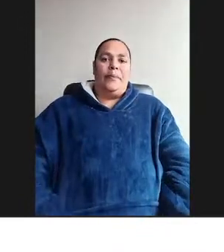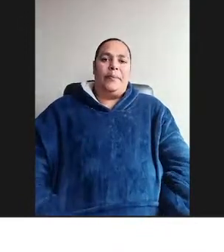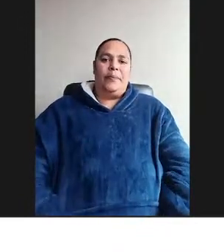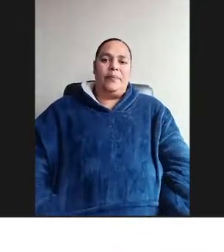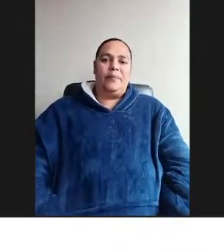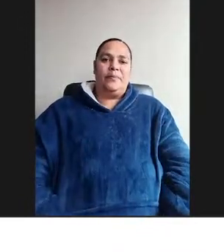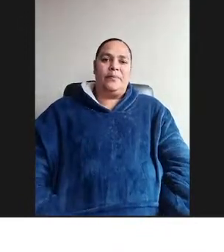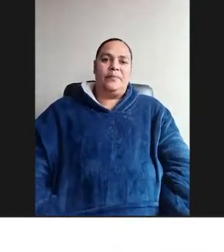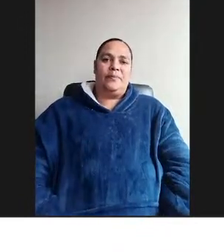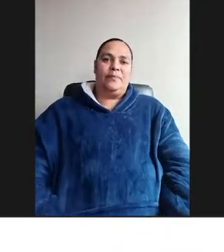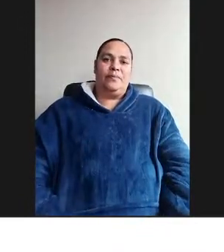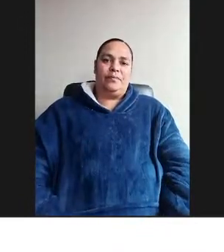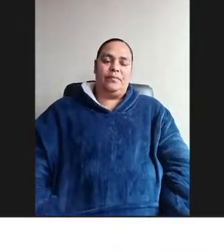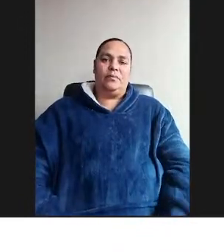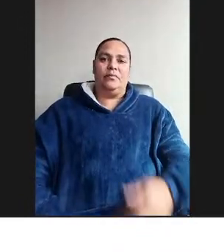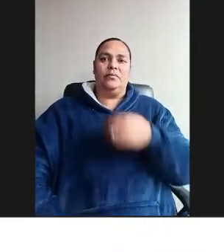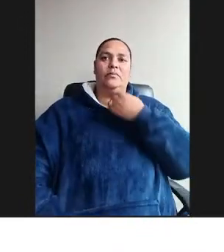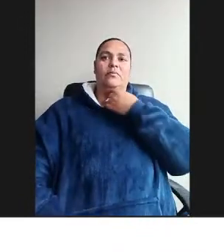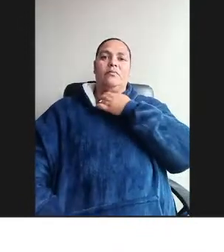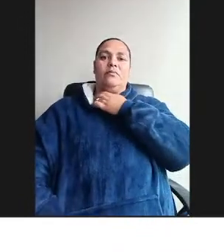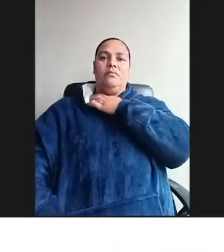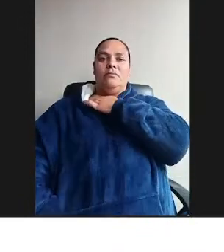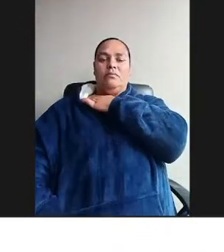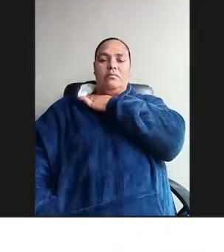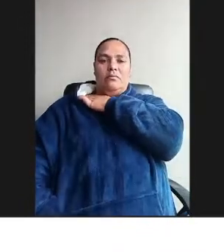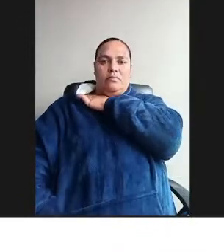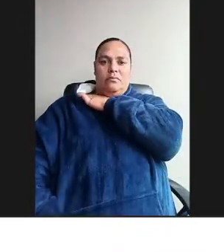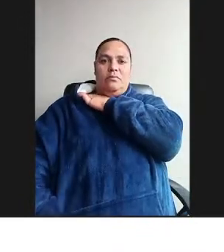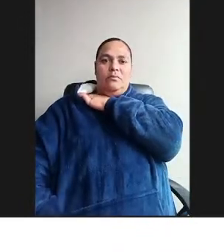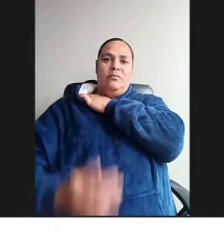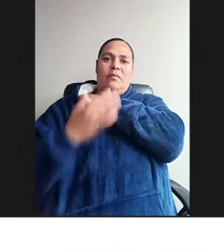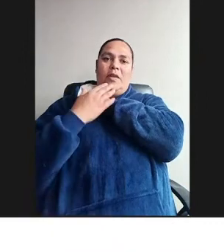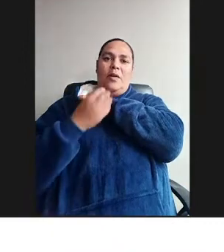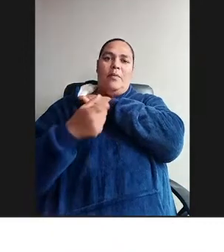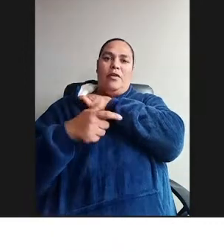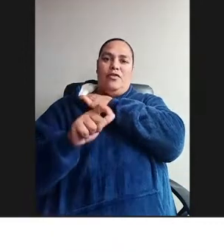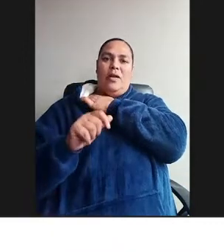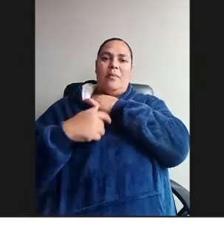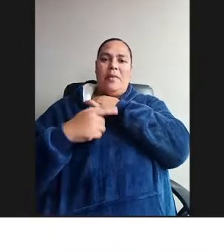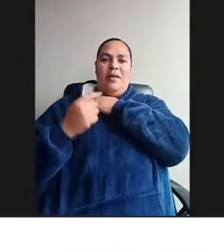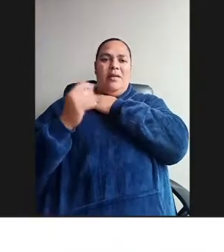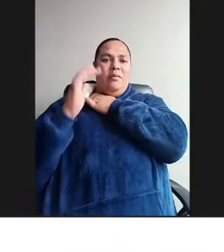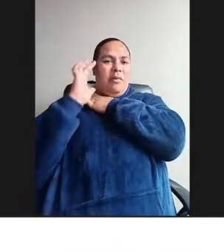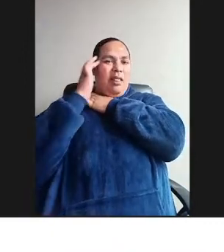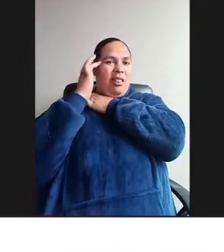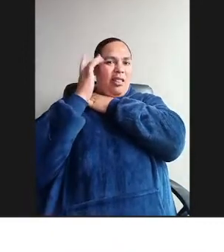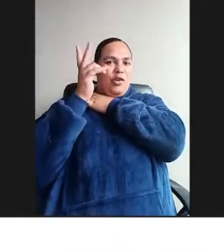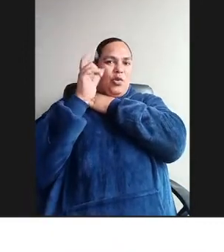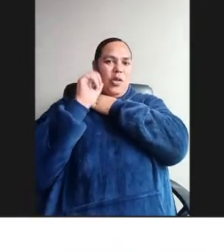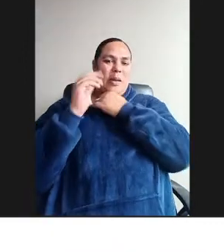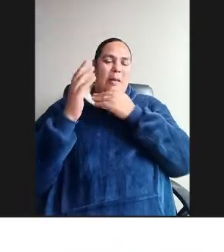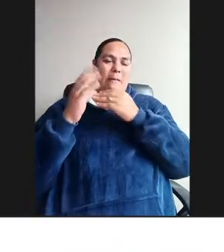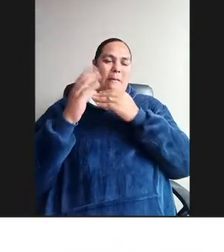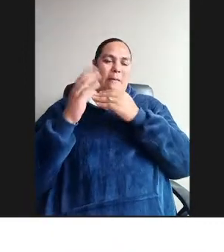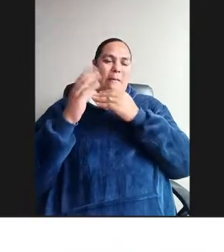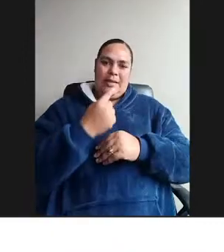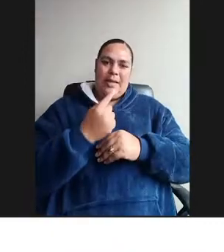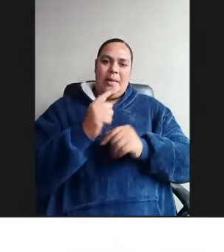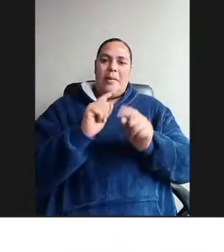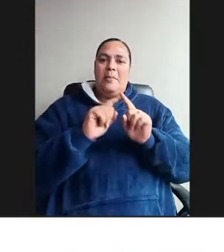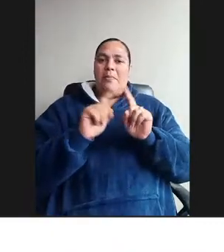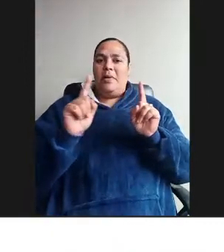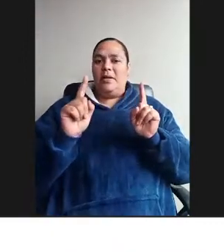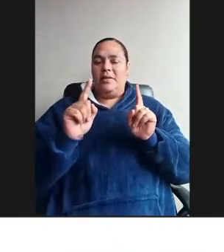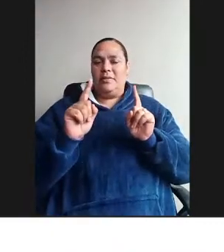Thank you so much, Chair. I must say also that I really struggled to hear the member there. But if I'm not